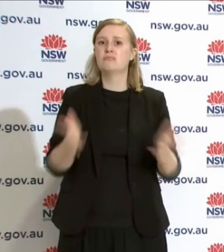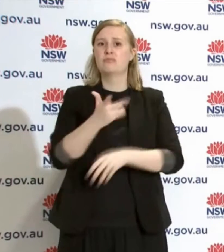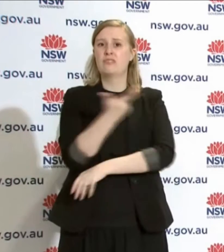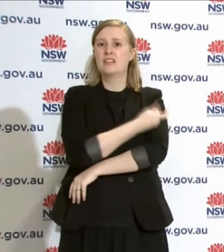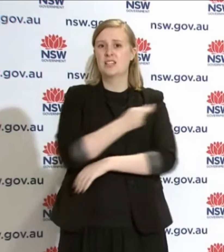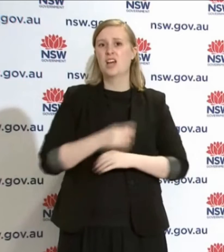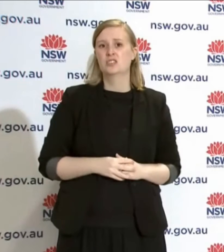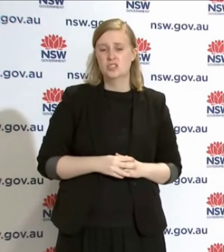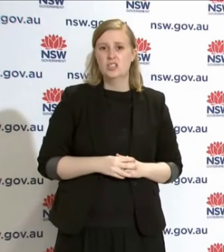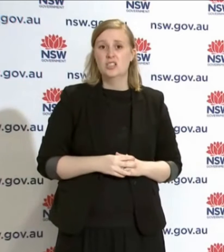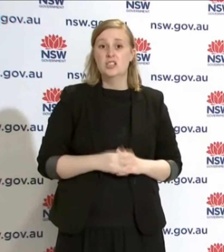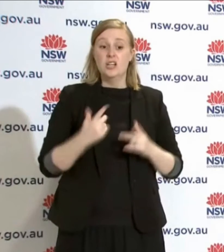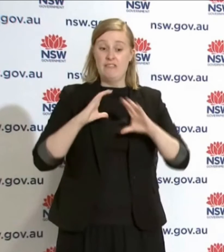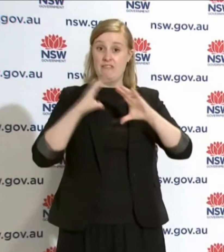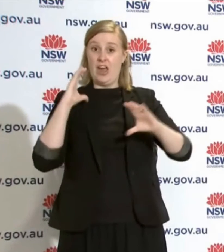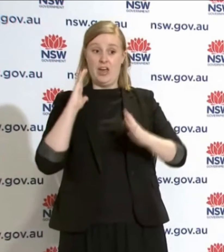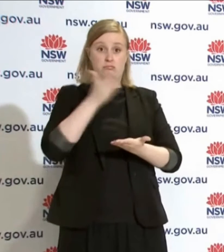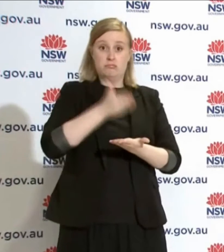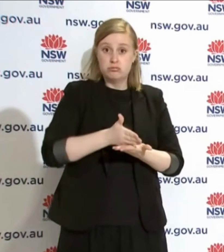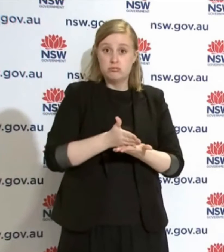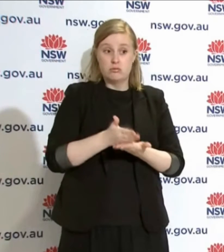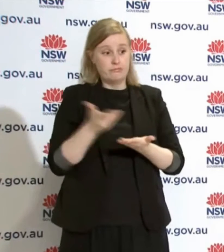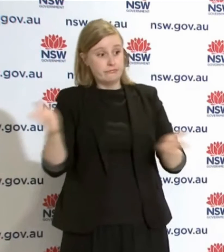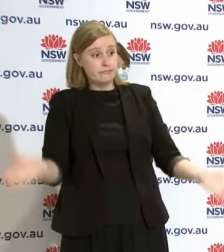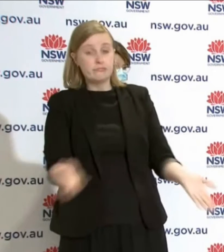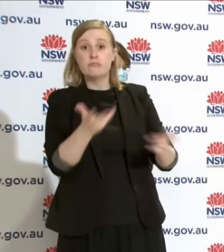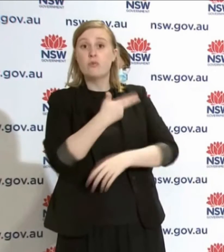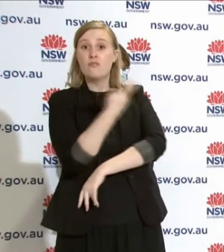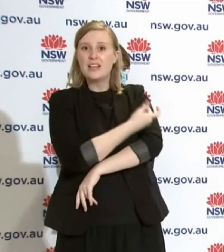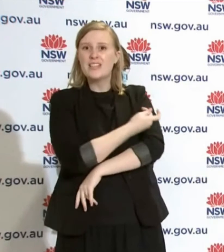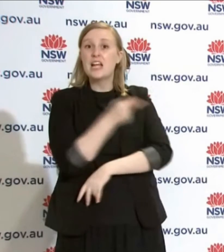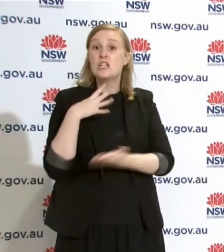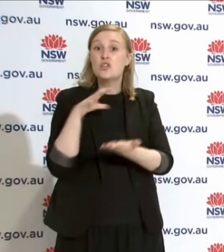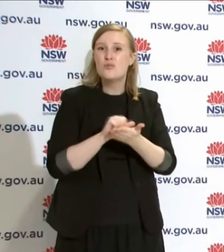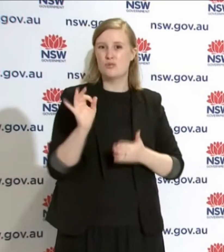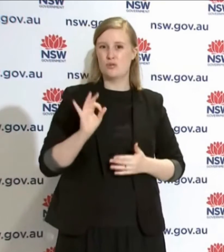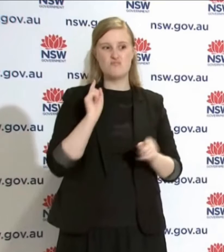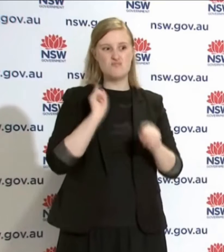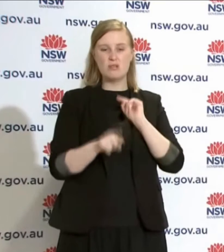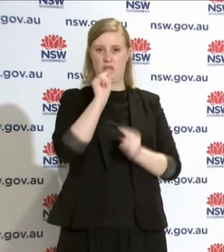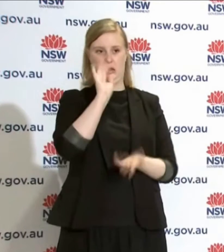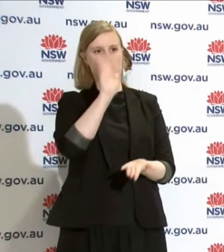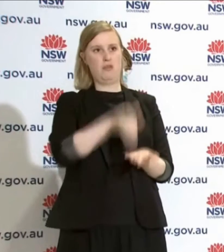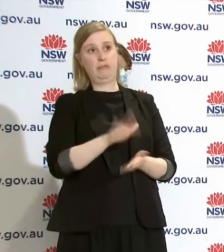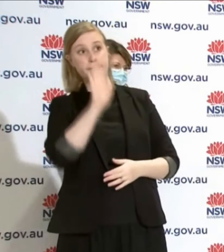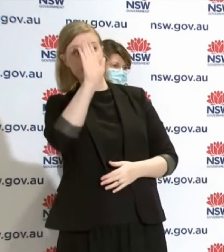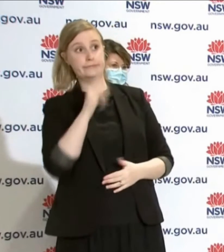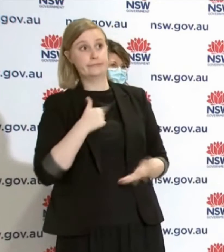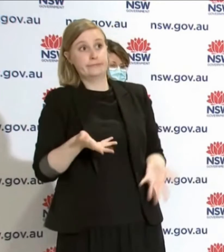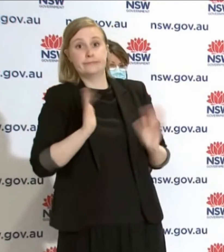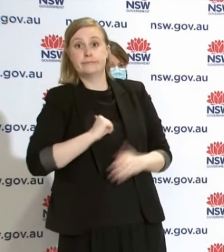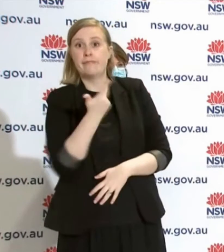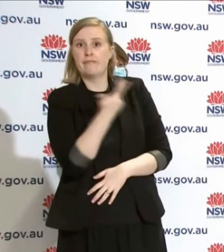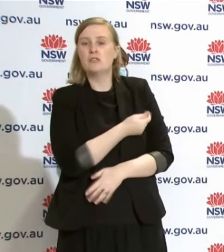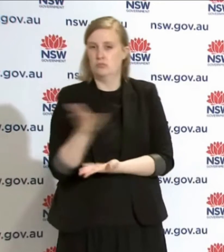a book-in arrangement, but please get on the New South Wales website and book in for your vaccination as we continue to strive